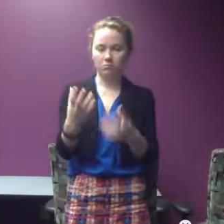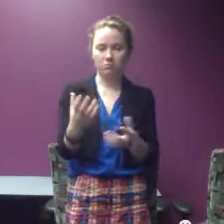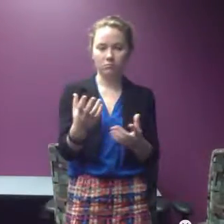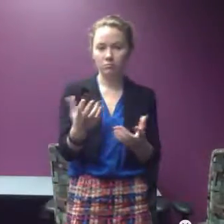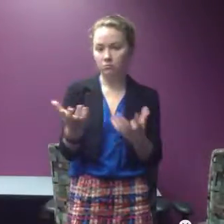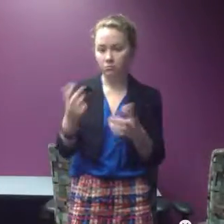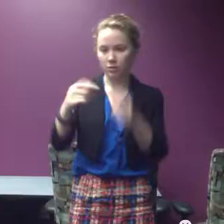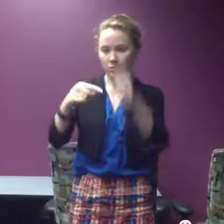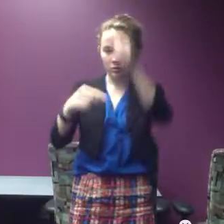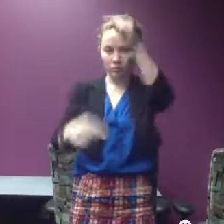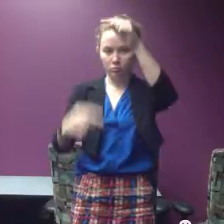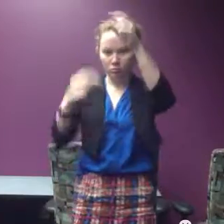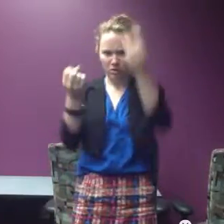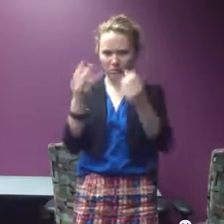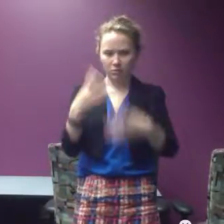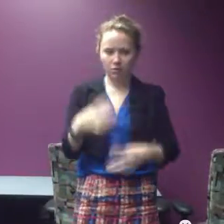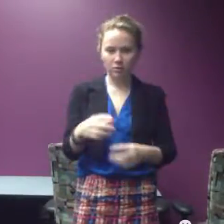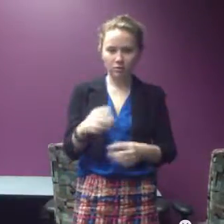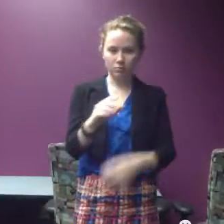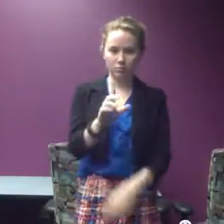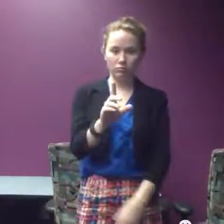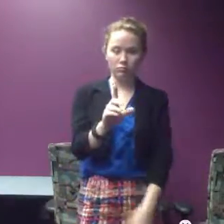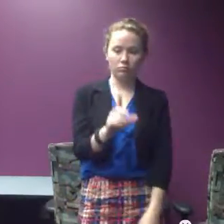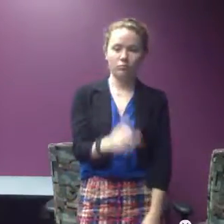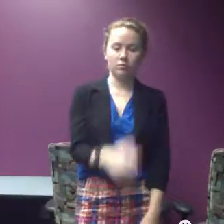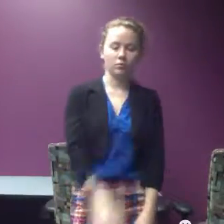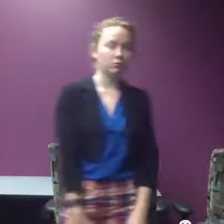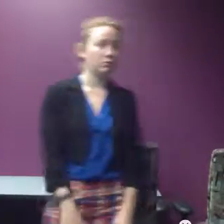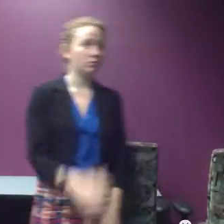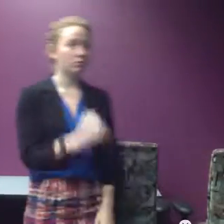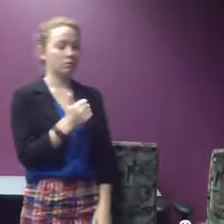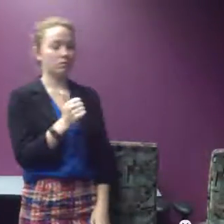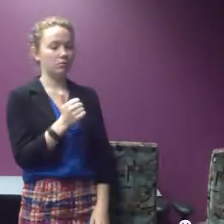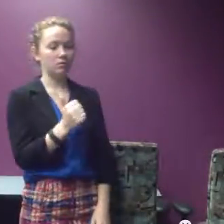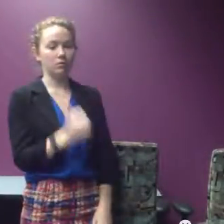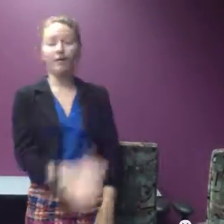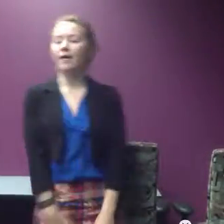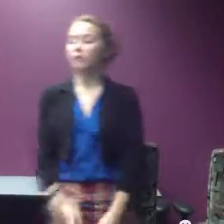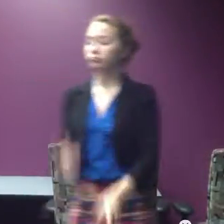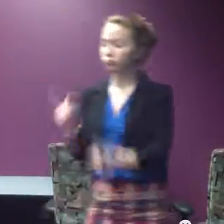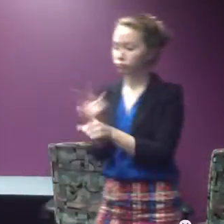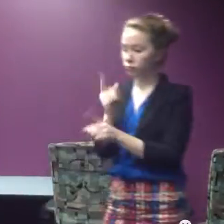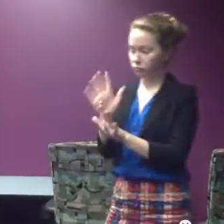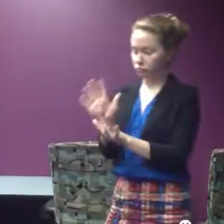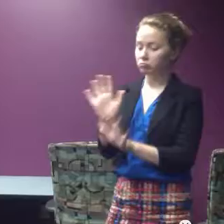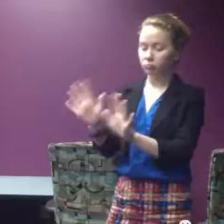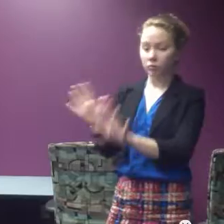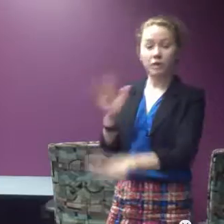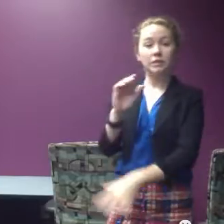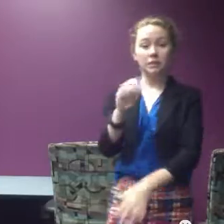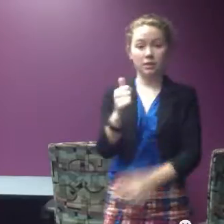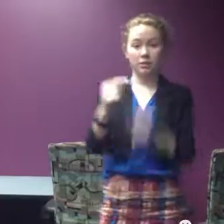And you have segments. So how many segments are in that? 10. Perfect. Great.